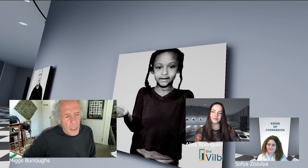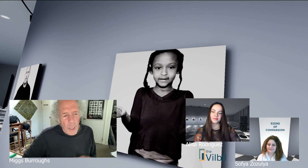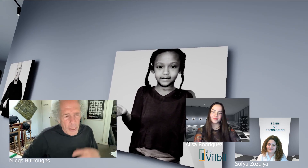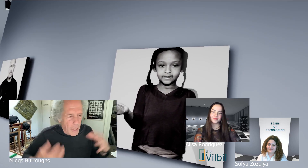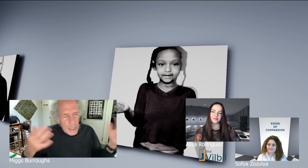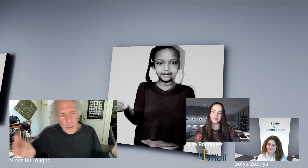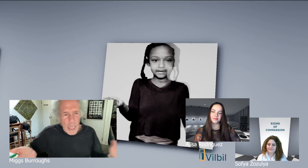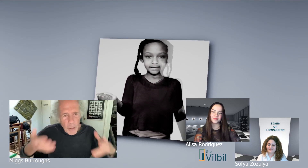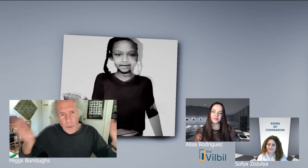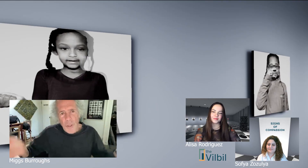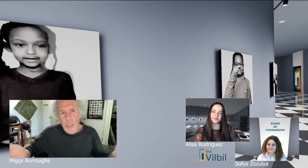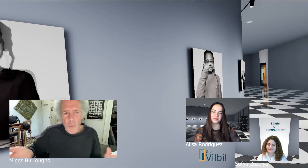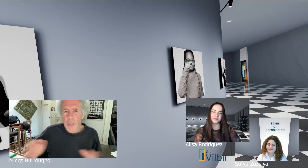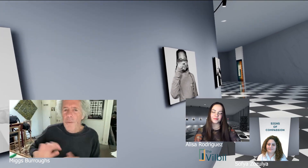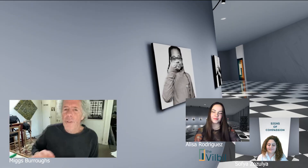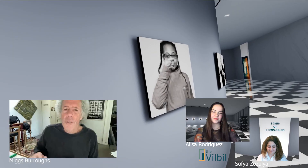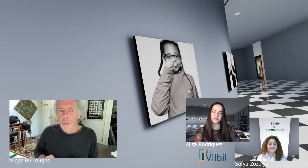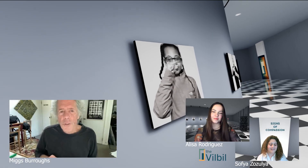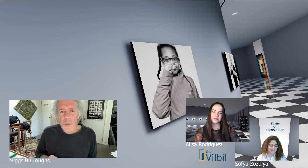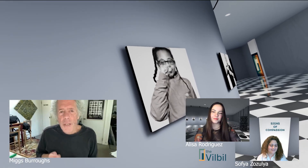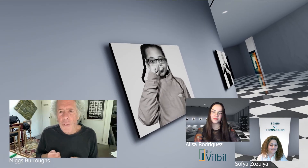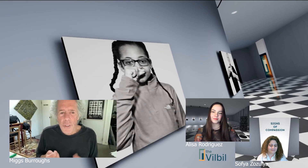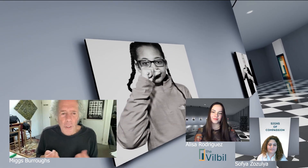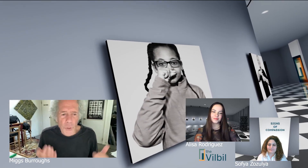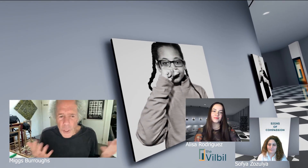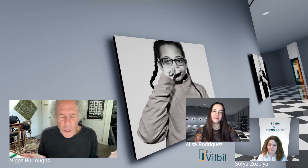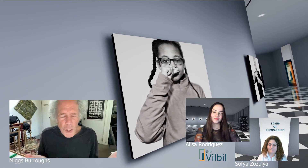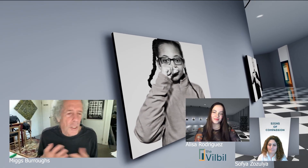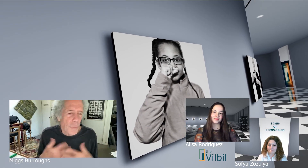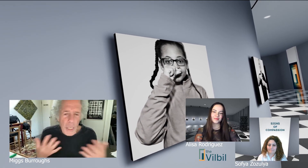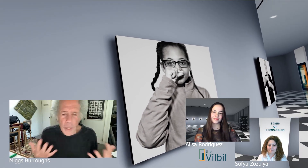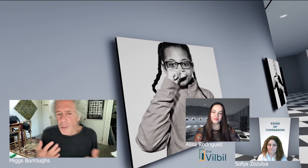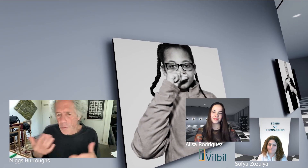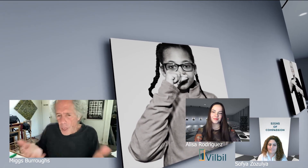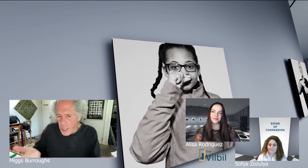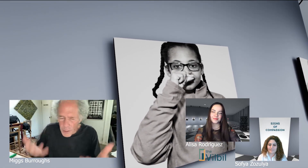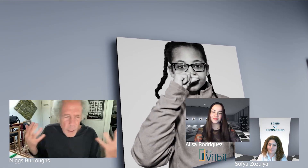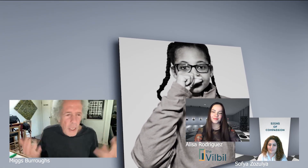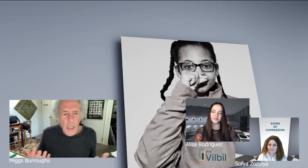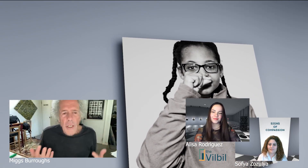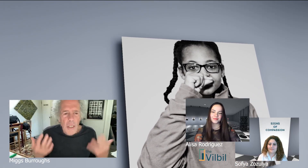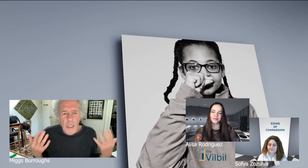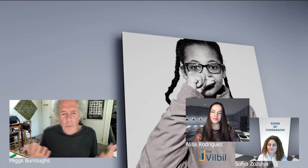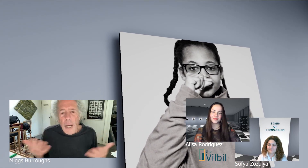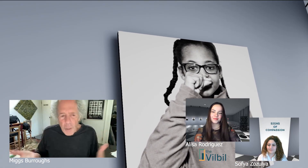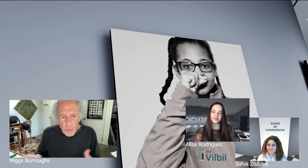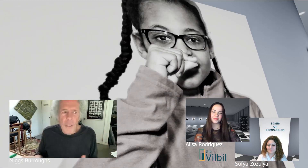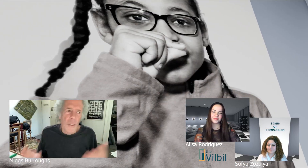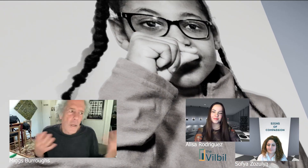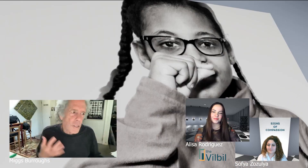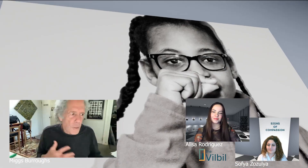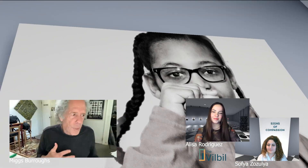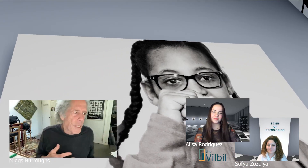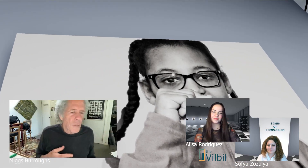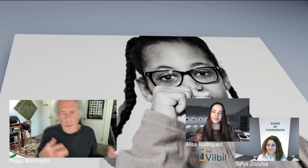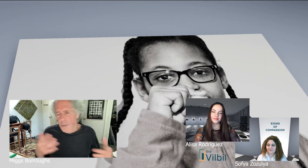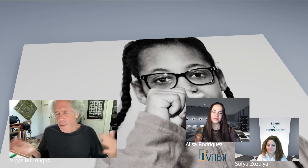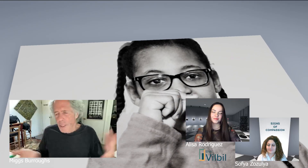the 10,000 hour thing or whatever. You have to, a musician, a painter, a writer writes, an artist paints or does